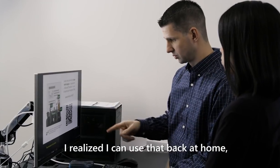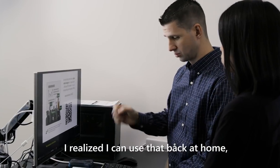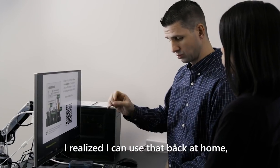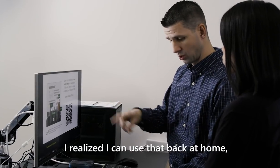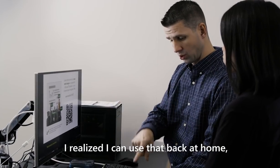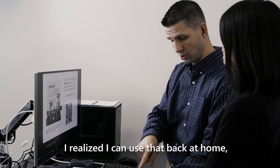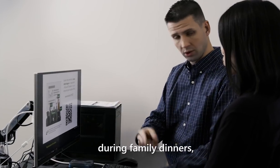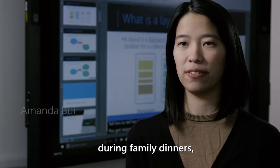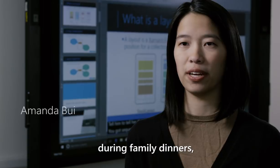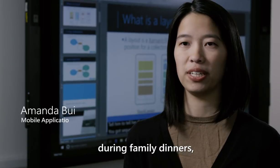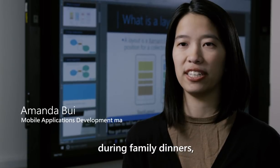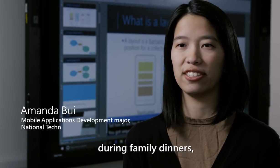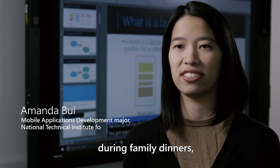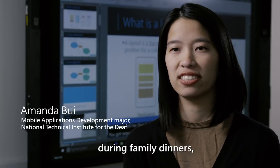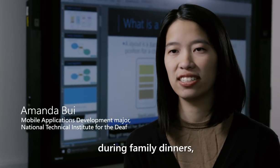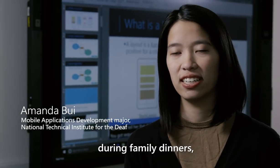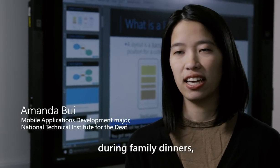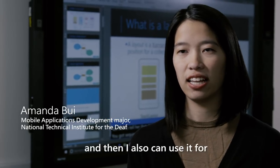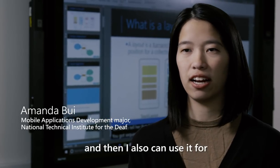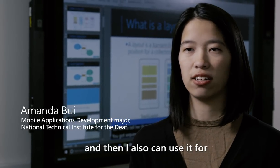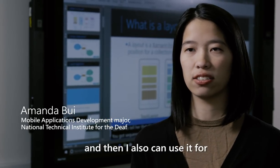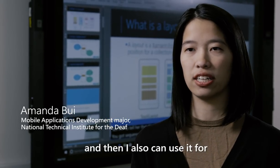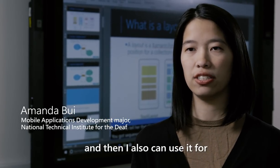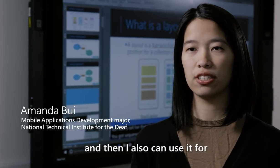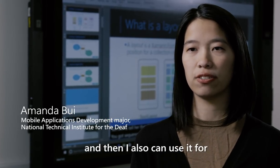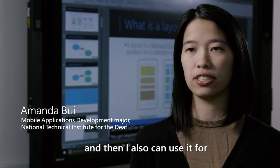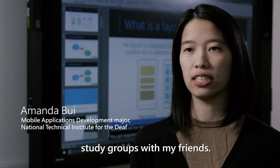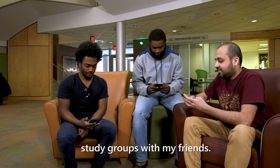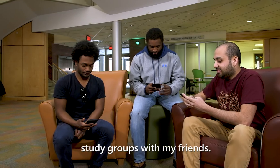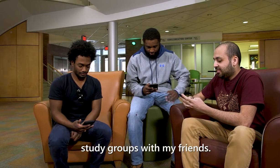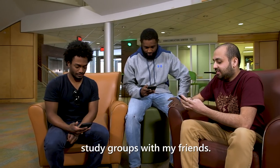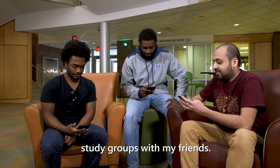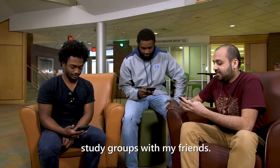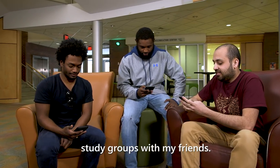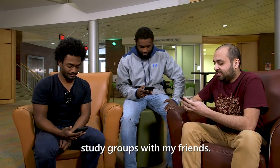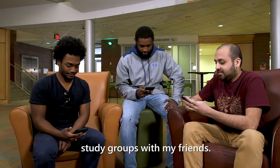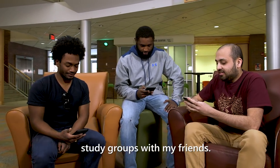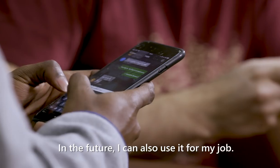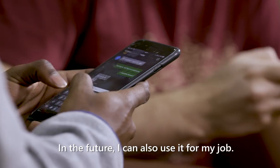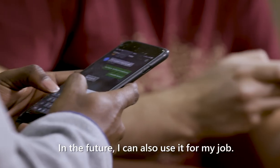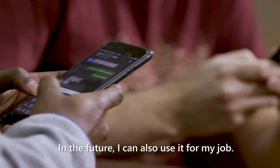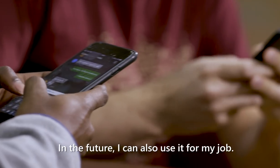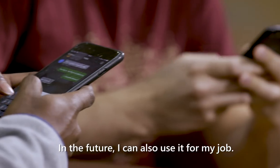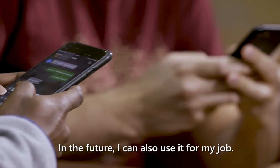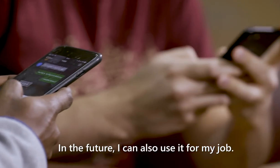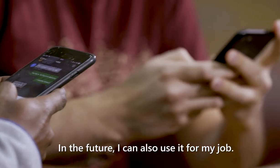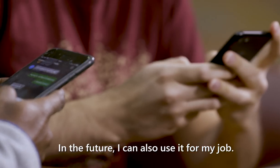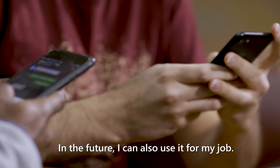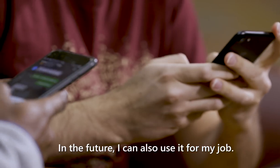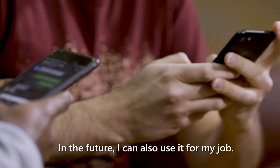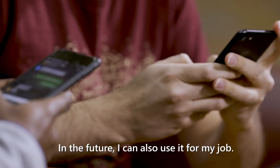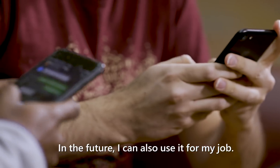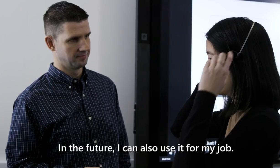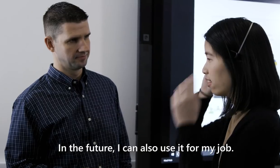use that back at home during family dinners. And then I also can use it for study groups with my friends. In the future, I can